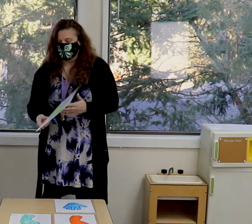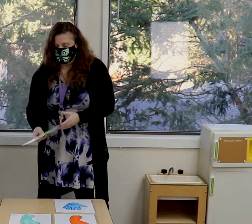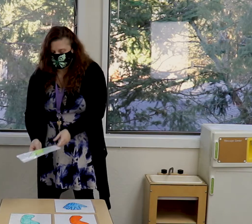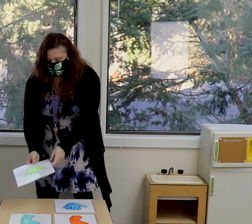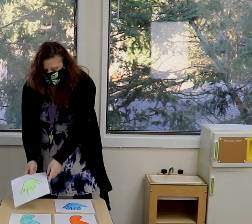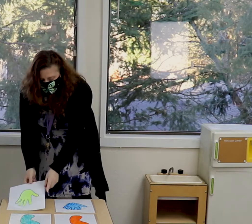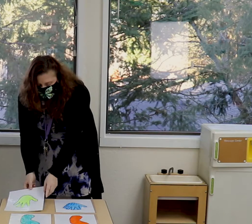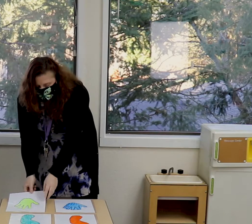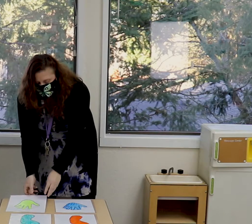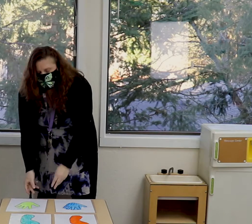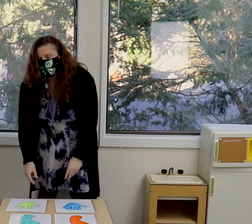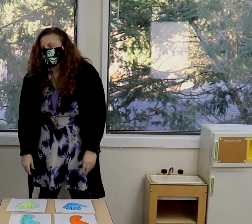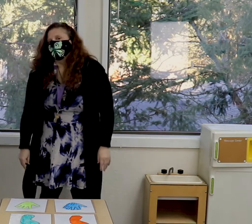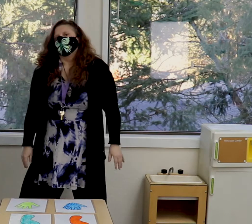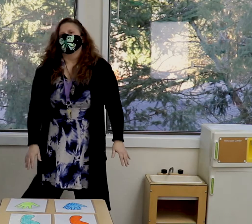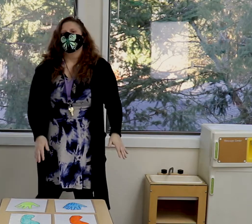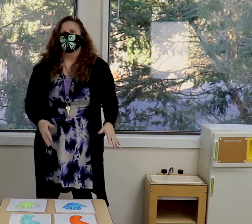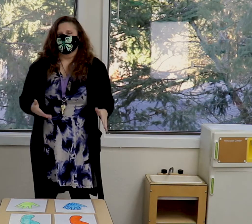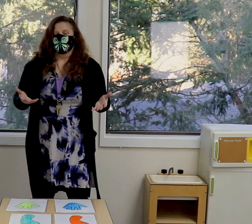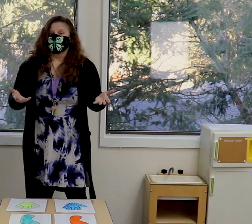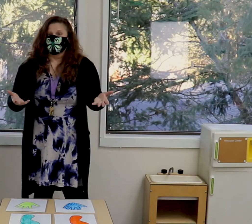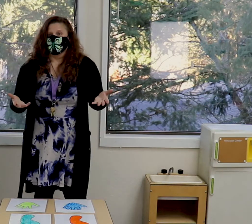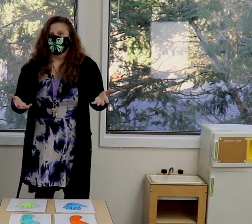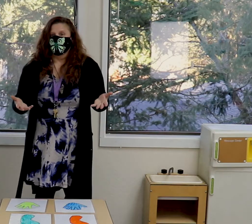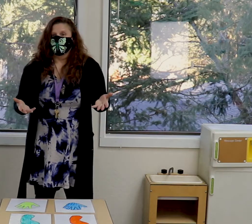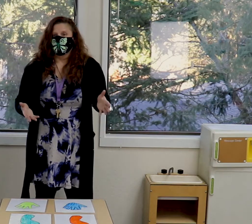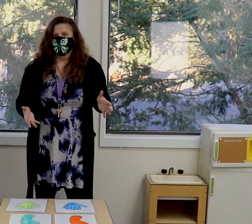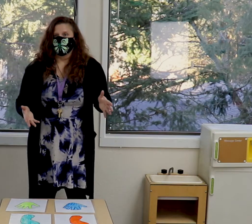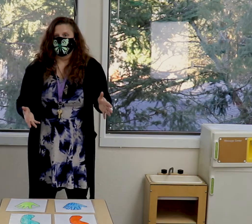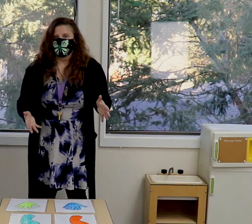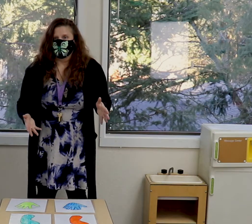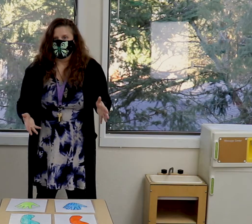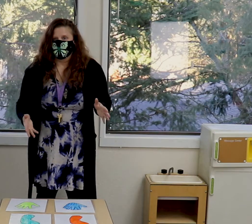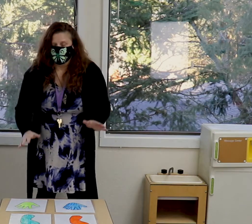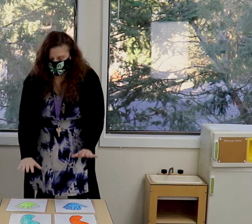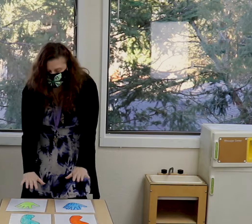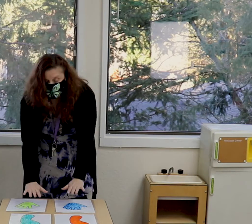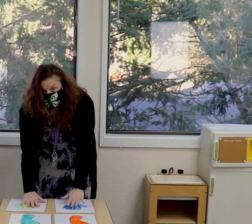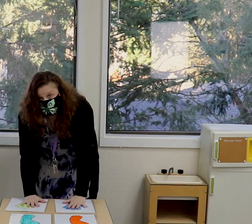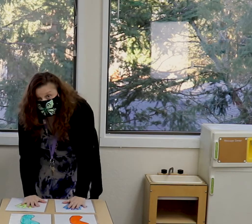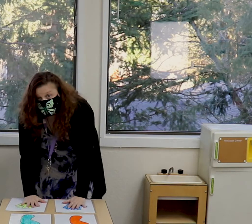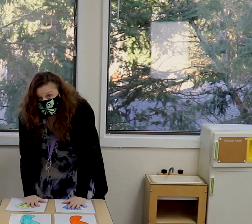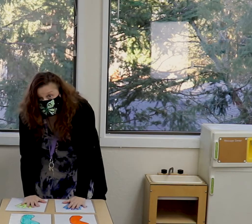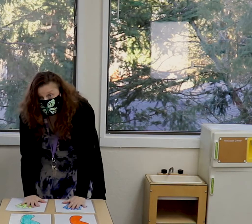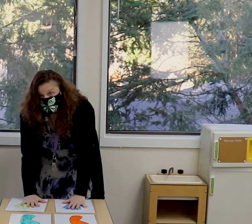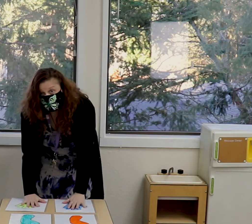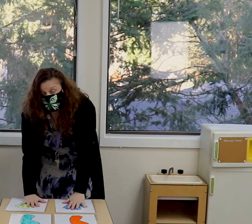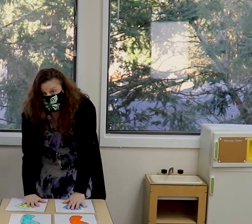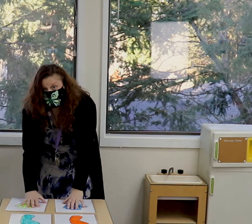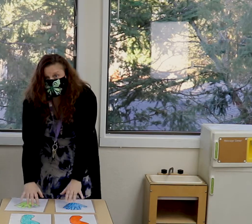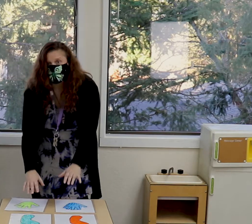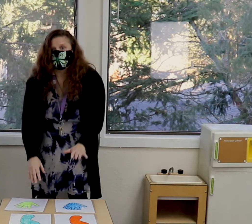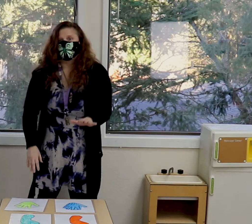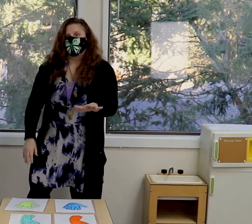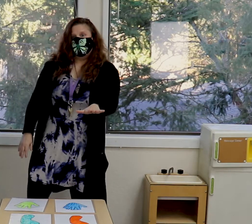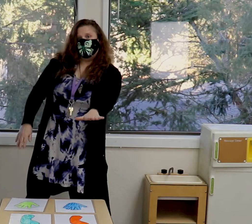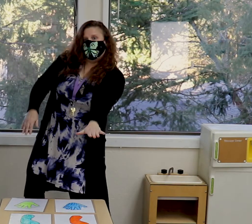is you do like Twister. You either put two hands on, or it might say a foot